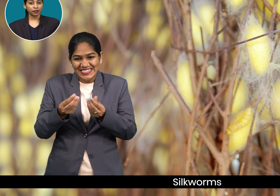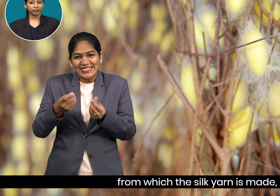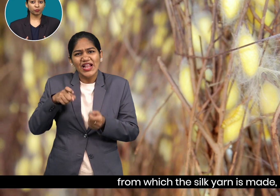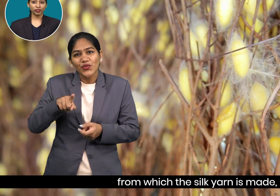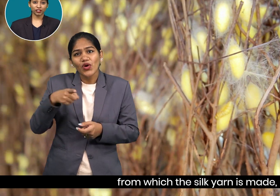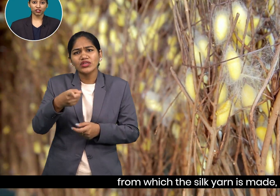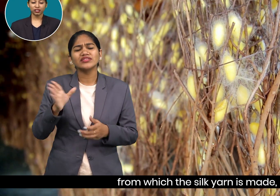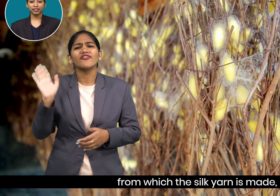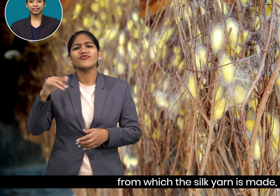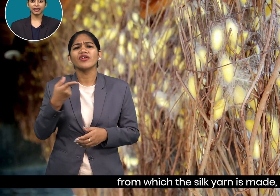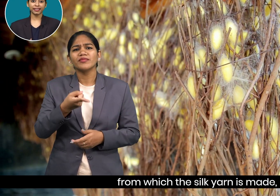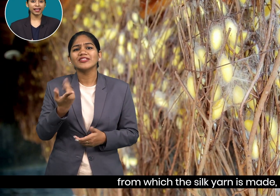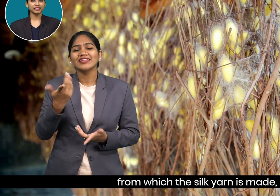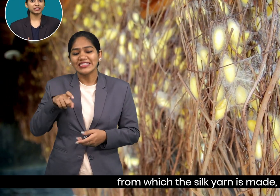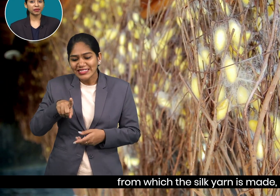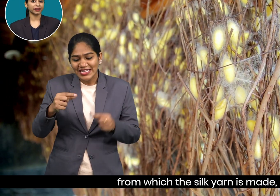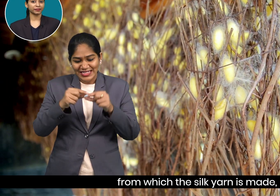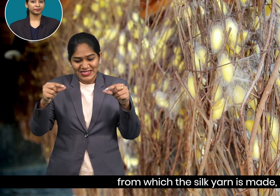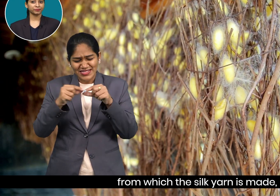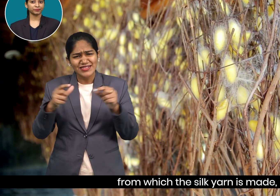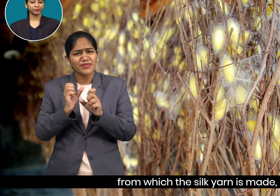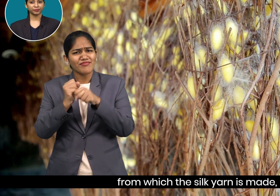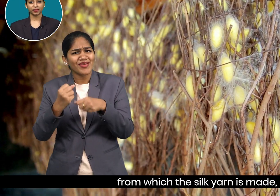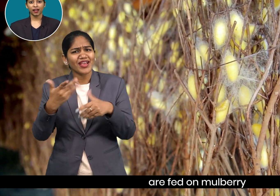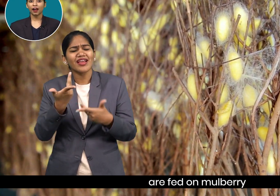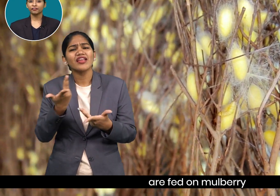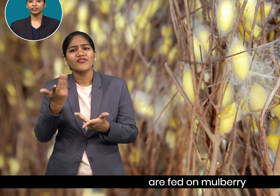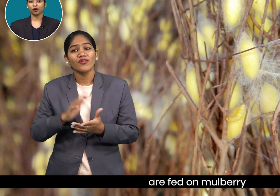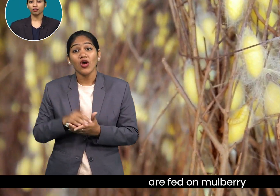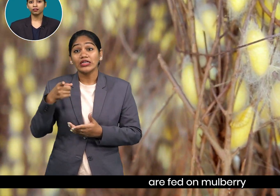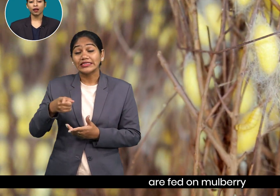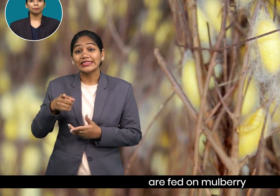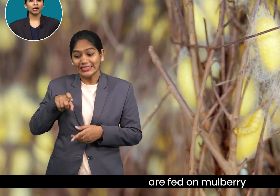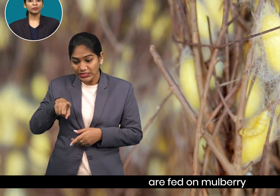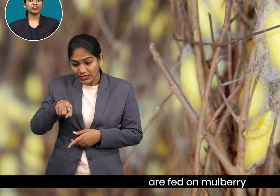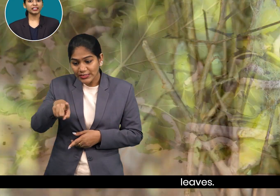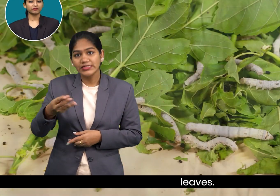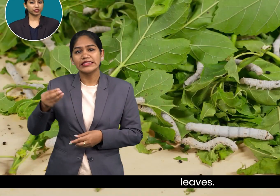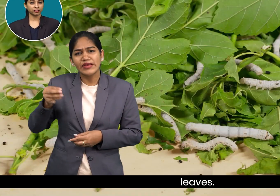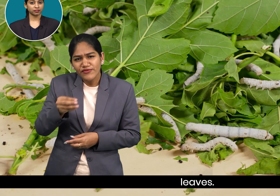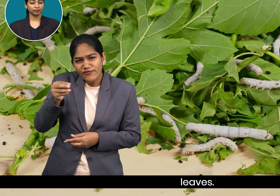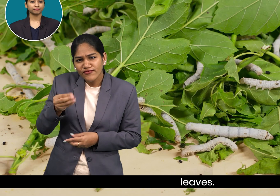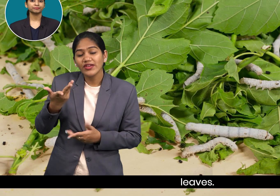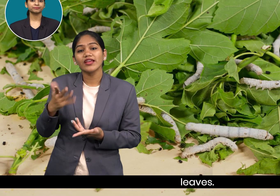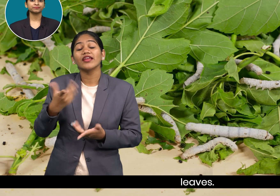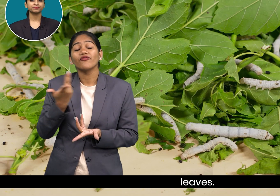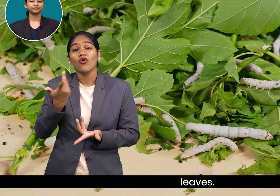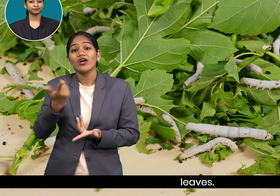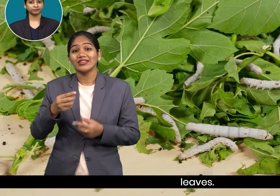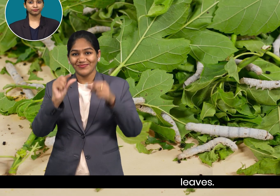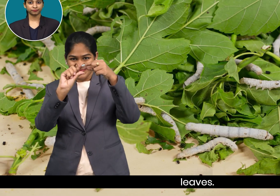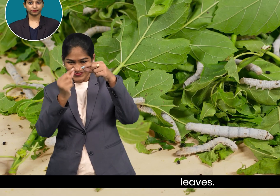Silkworms from which the silk yarn is made are fed on mulberry leaves.